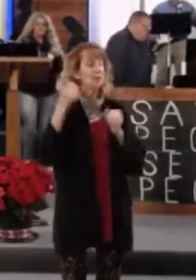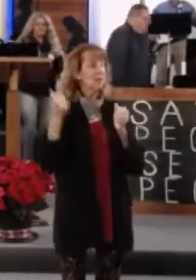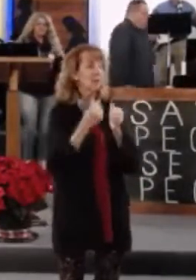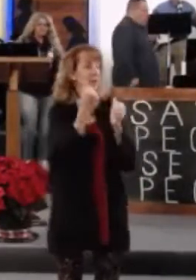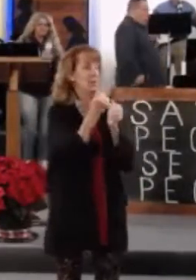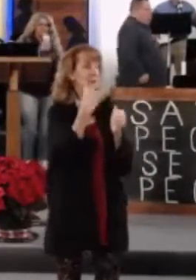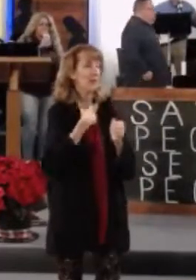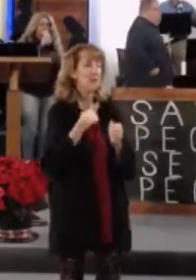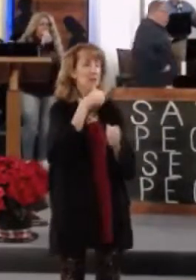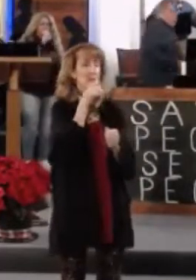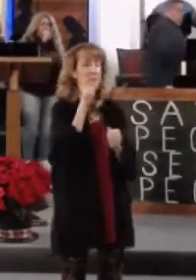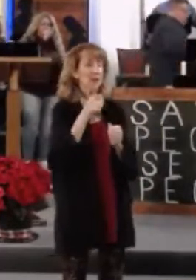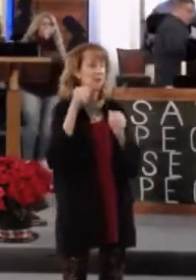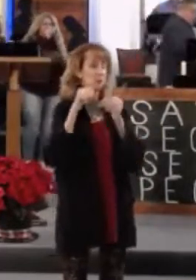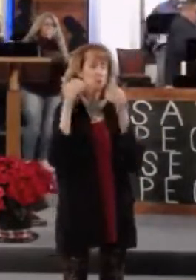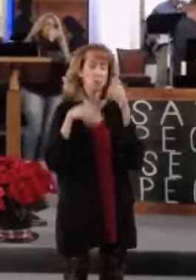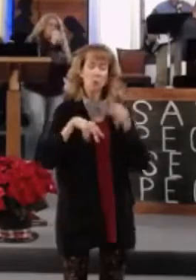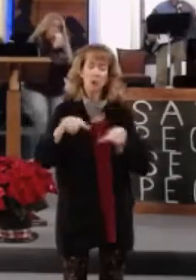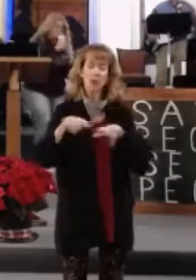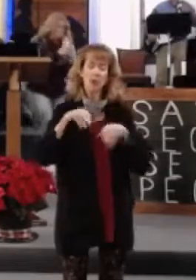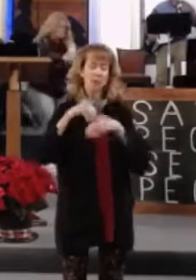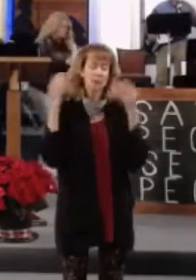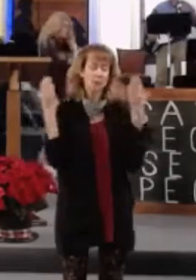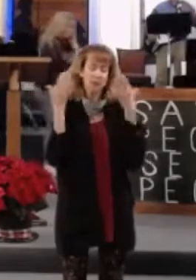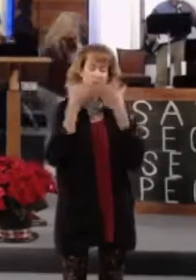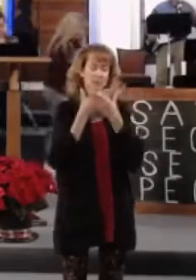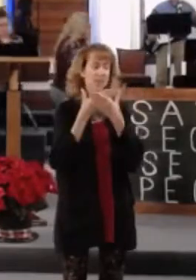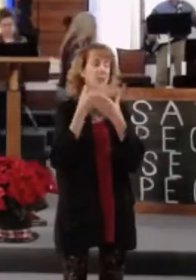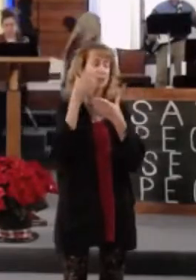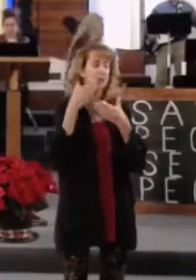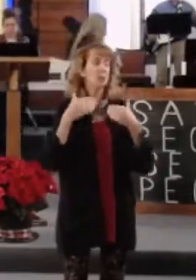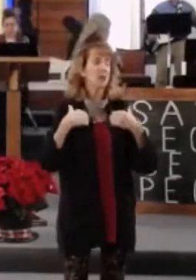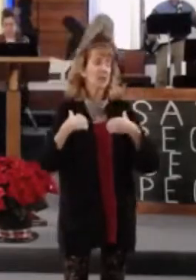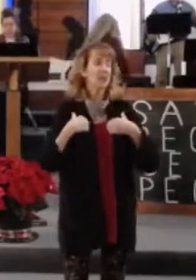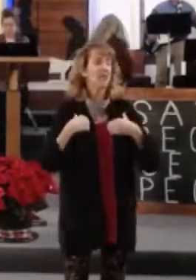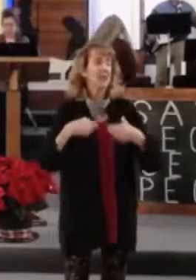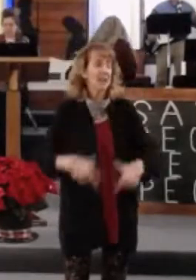walk in darkness because you will have the light that leads to life.